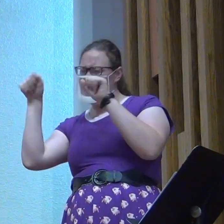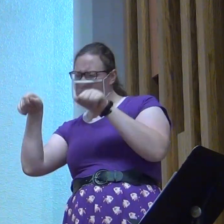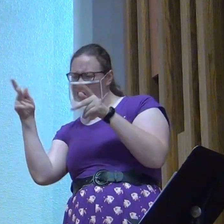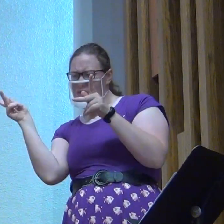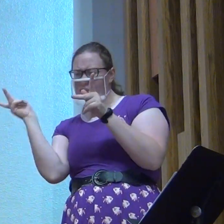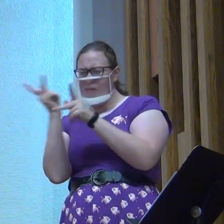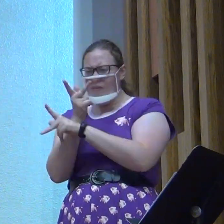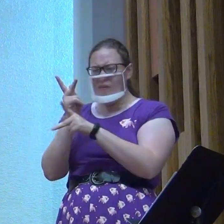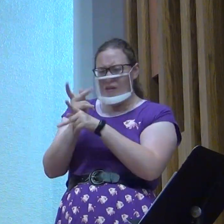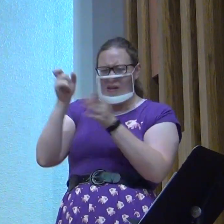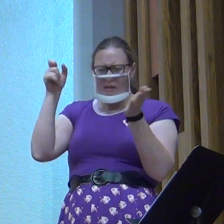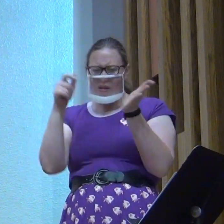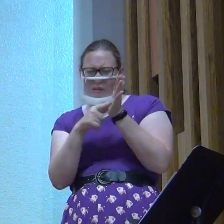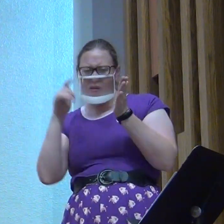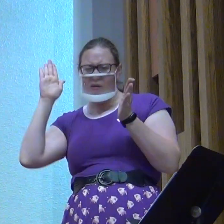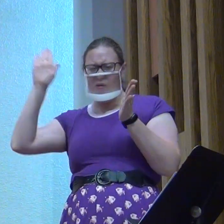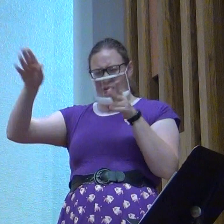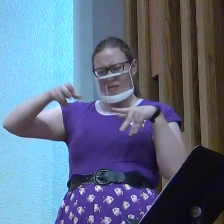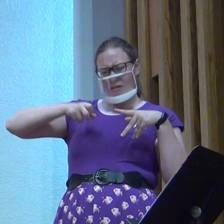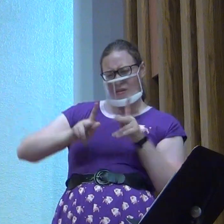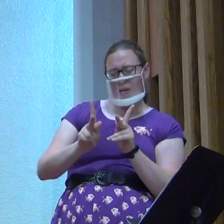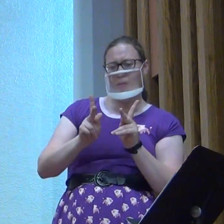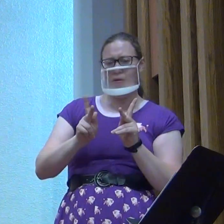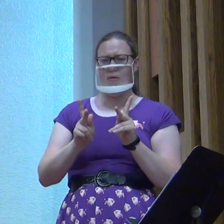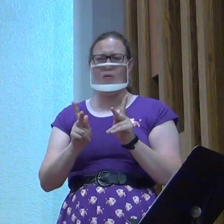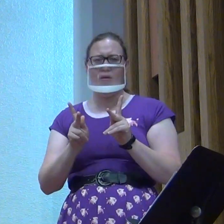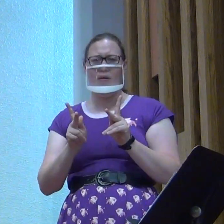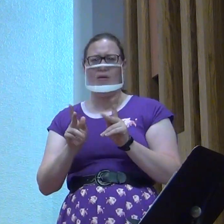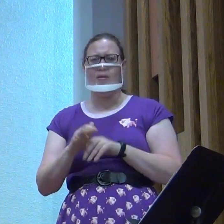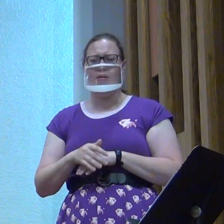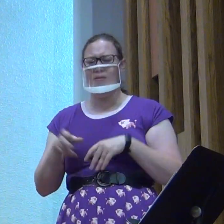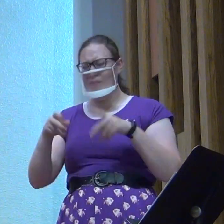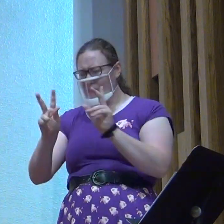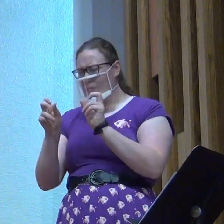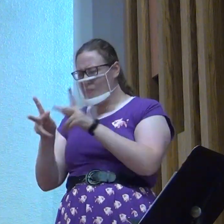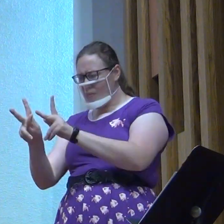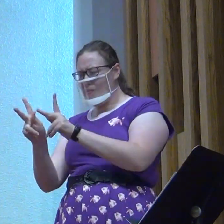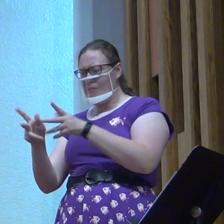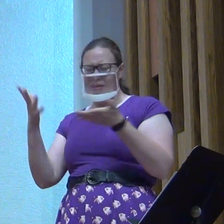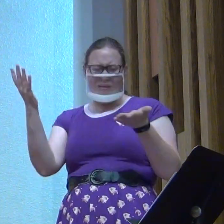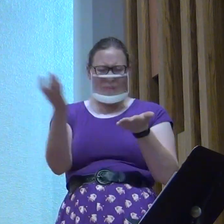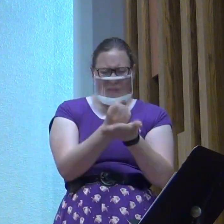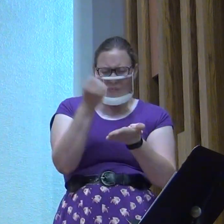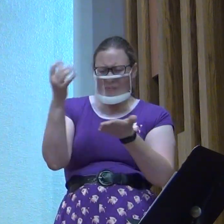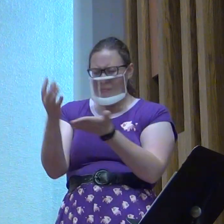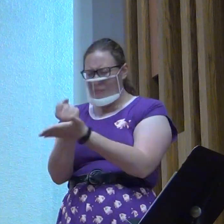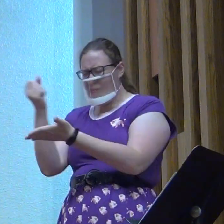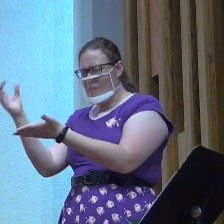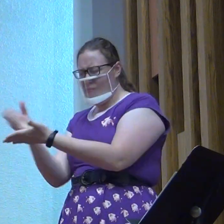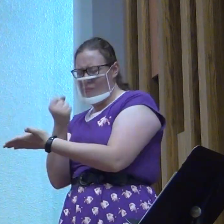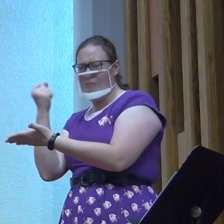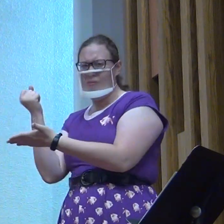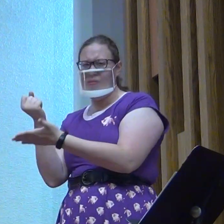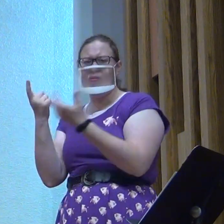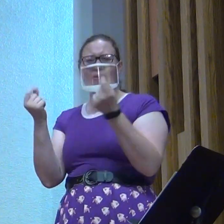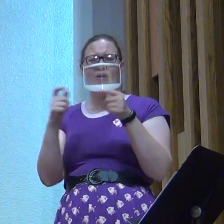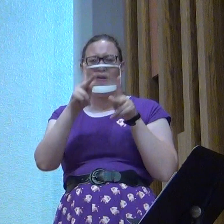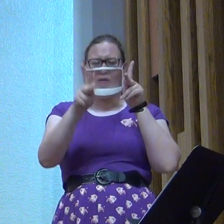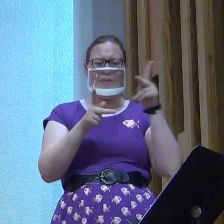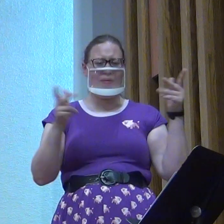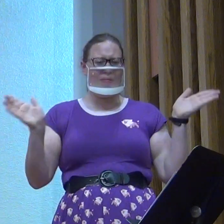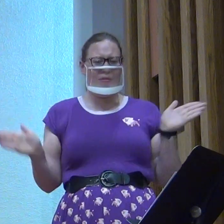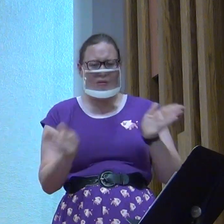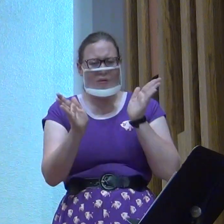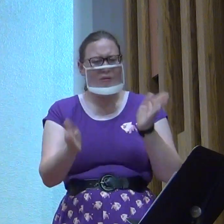the opportunities the Holy Spirit gives us and take advantage of them to draw people